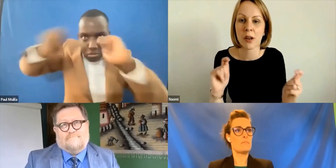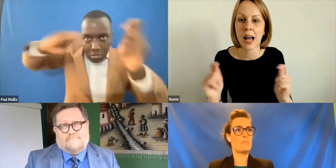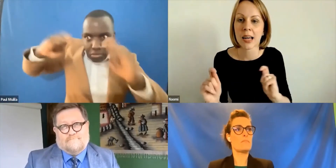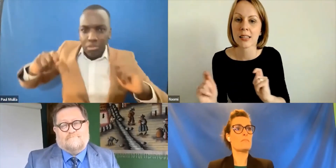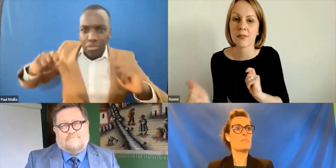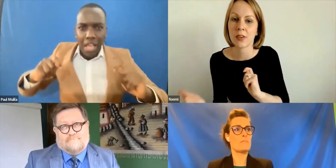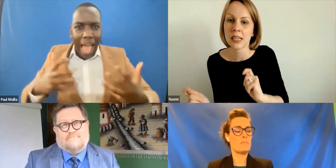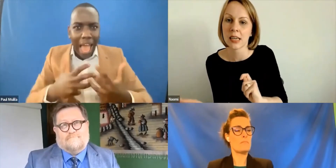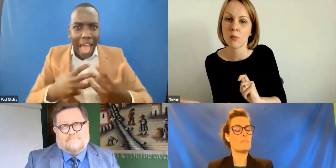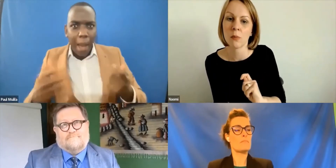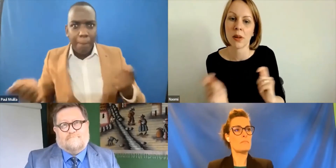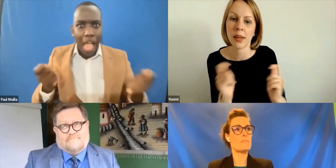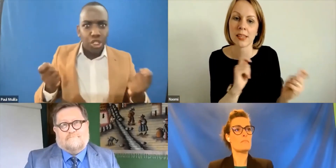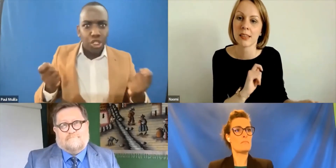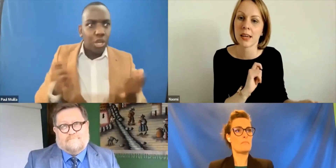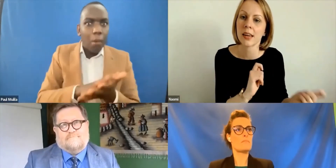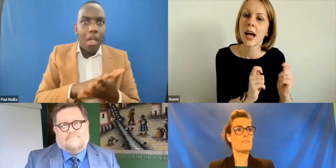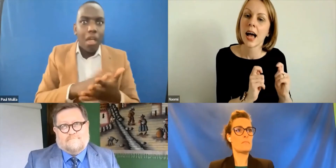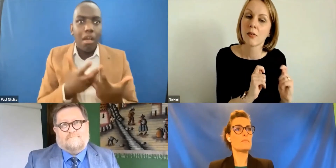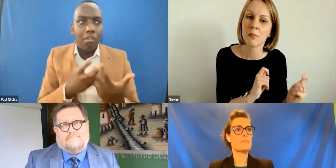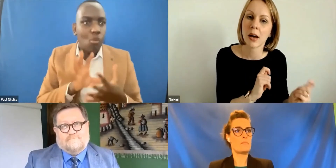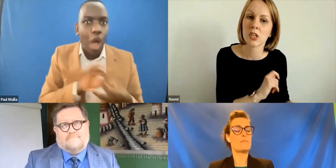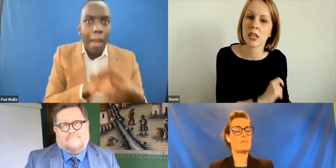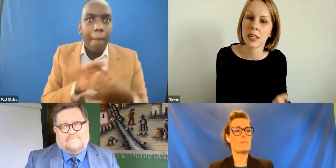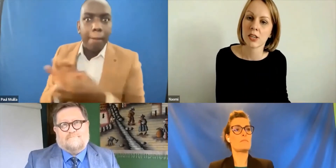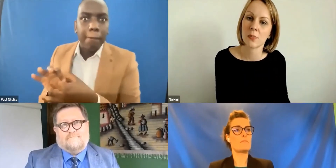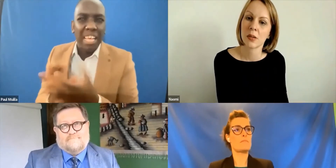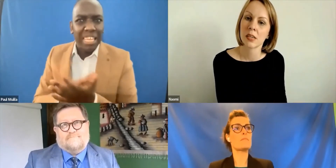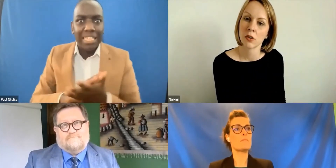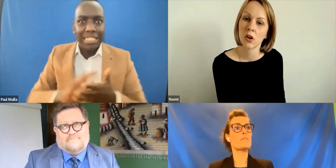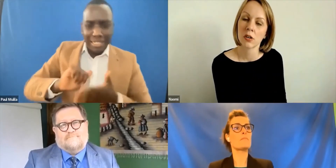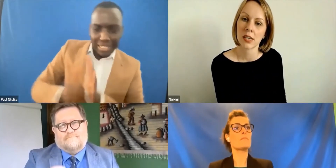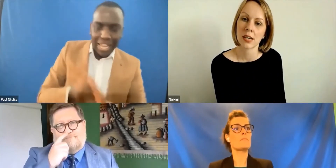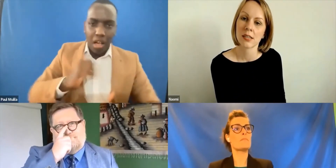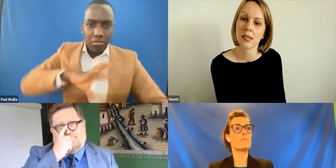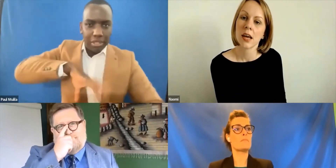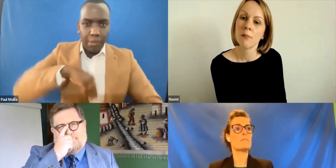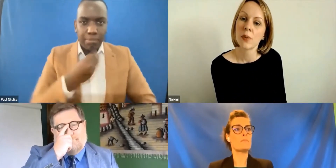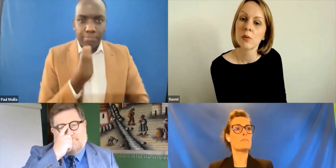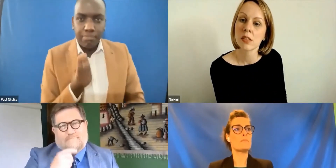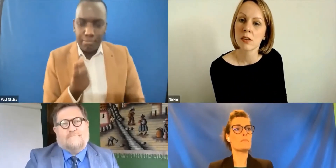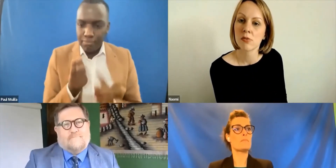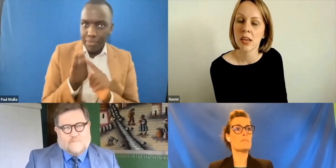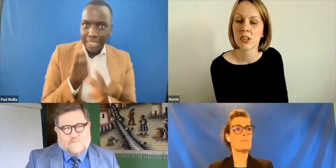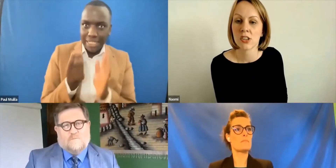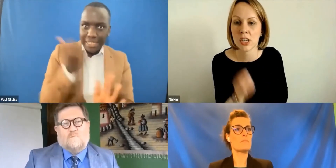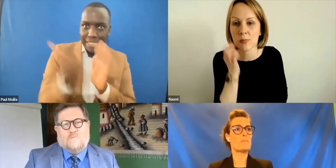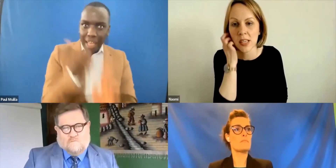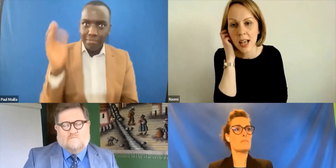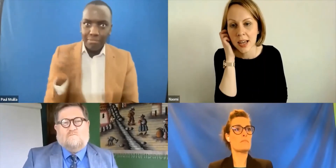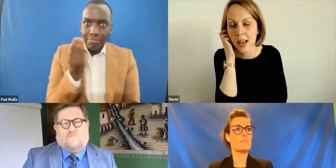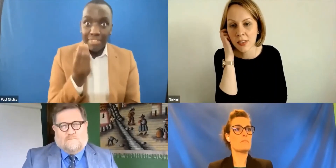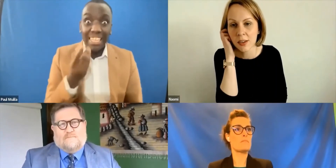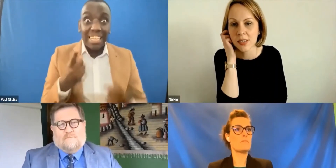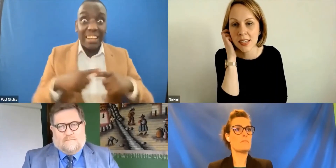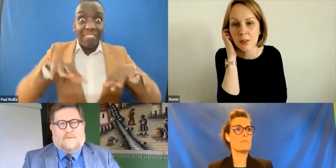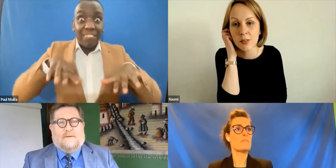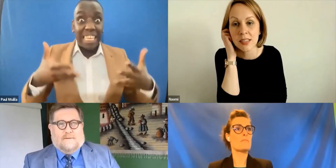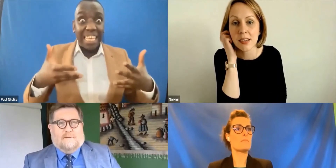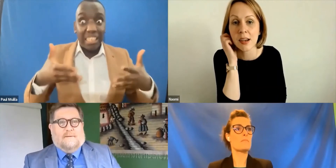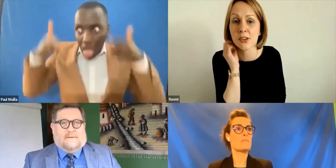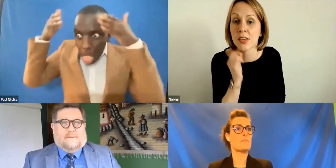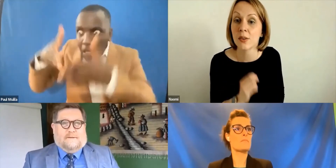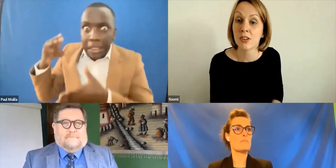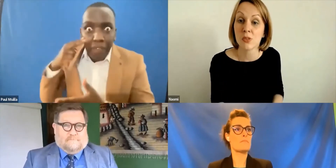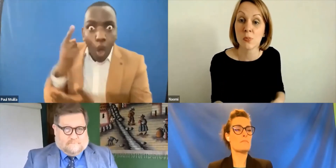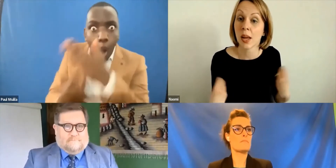several hats, of leading in one place and then how you manage leadership in a different context, and building those relationships and having those skills